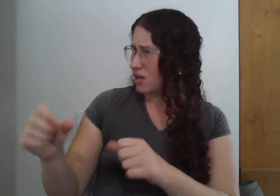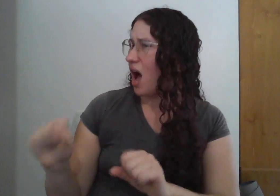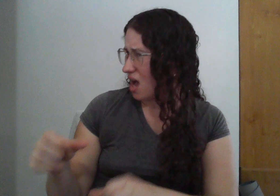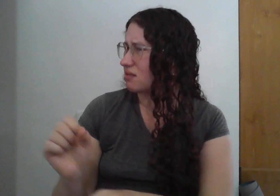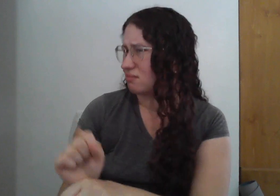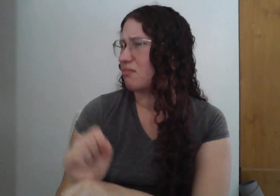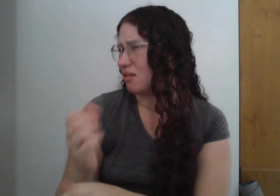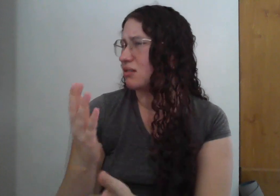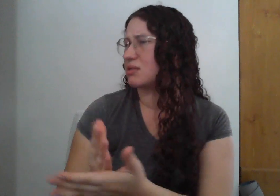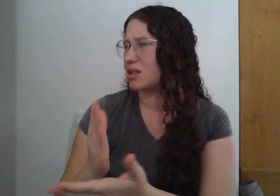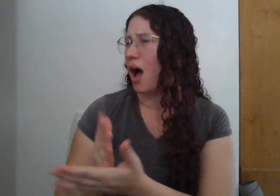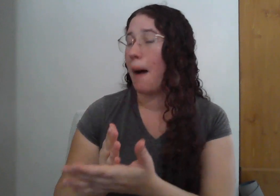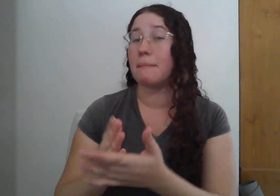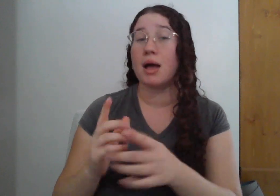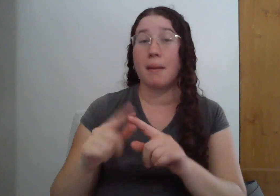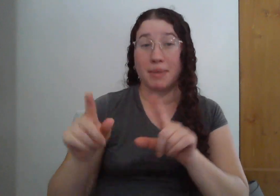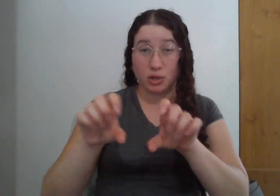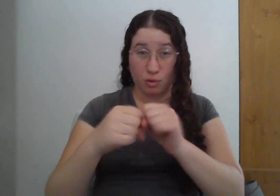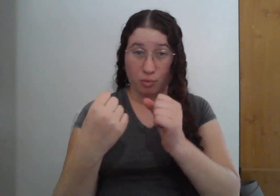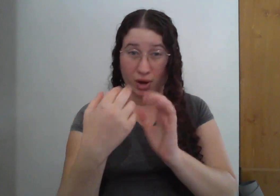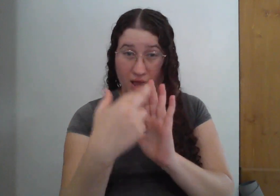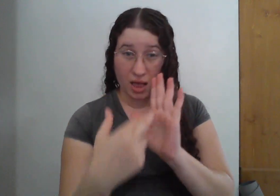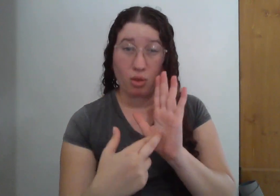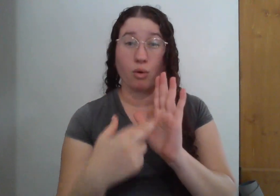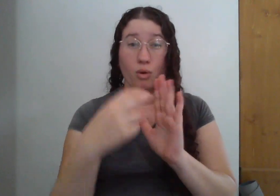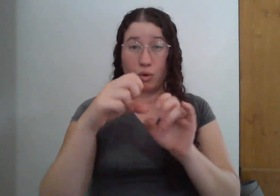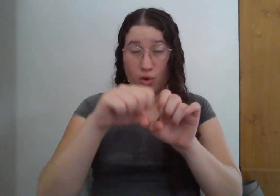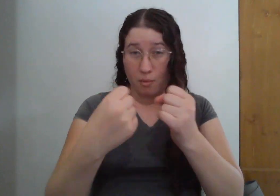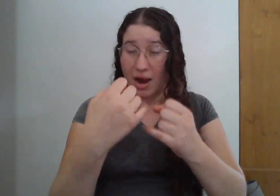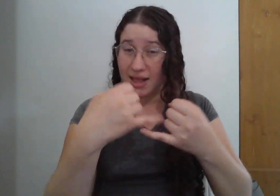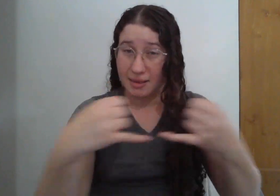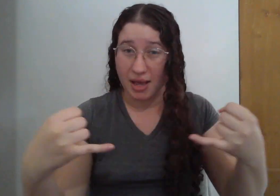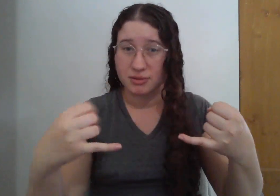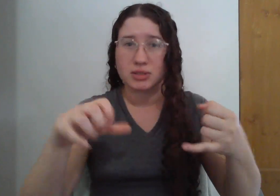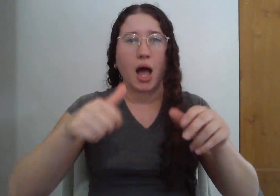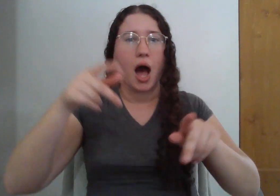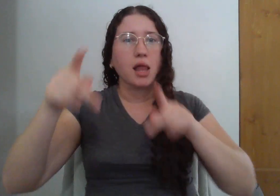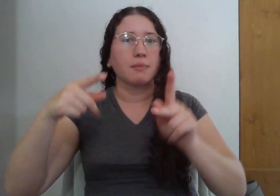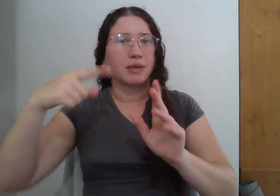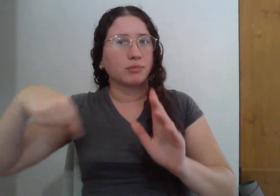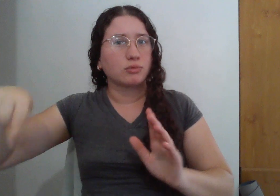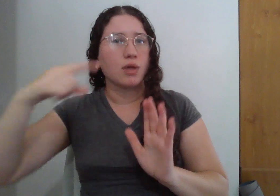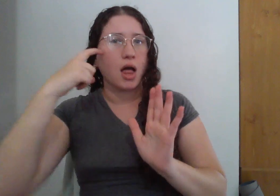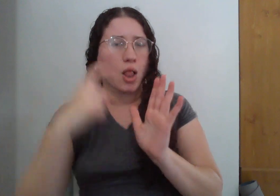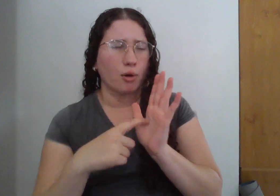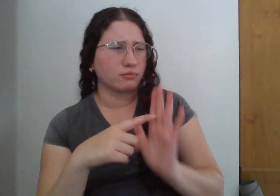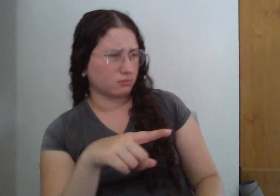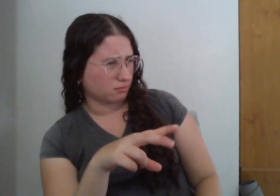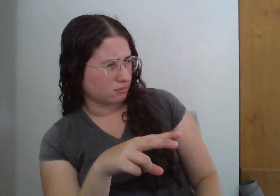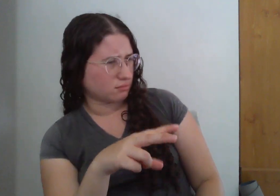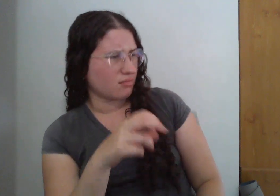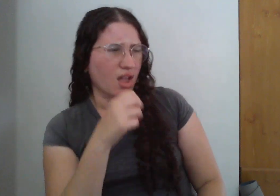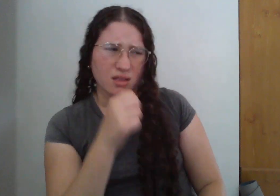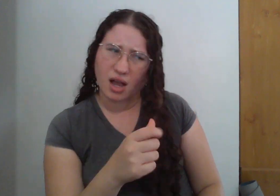proposal out of those bounds, you're teaching people that the boundary isn't real, that it's okay to violate